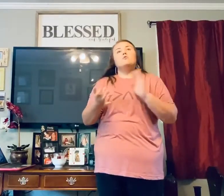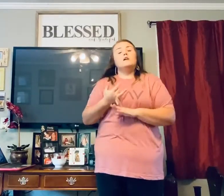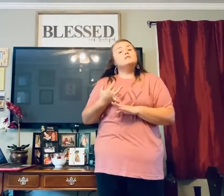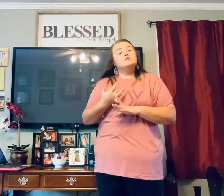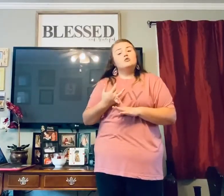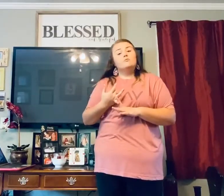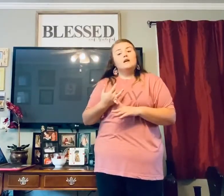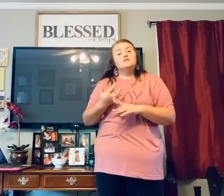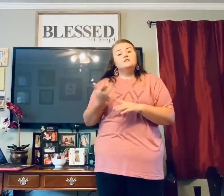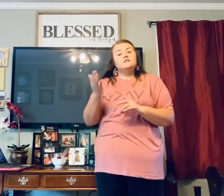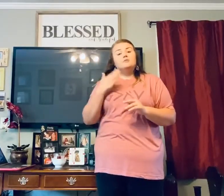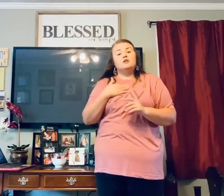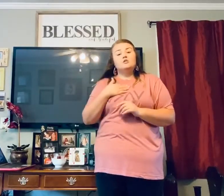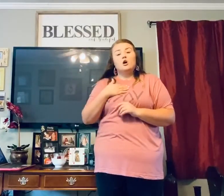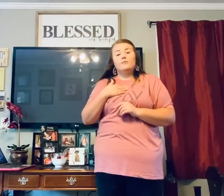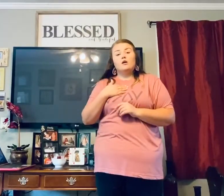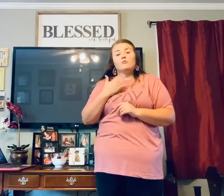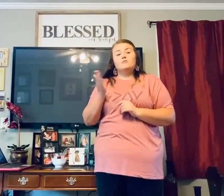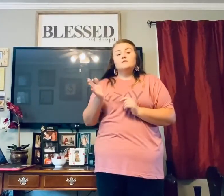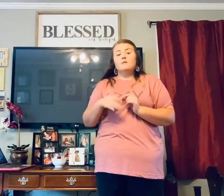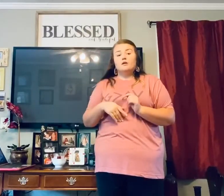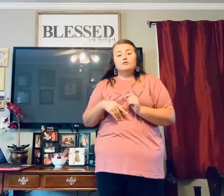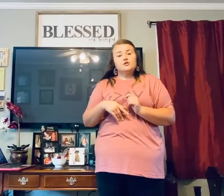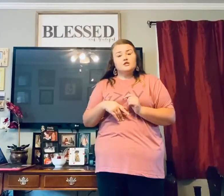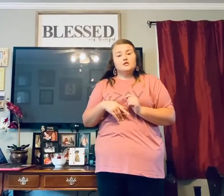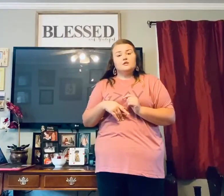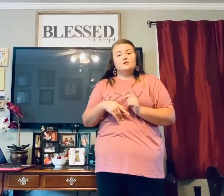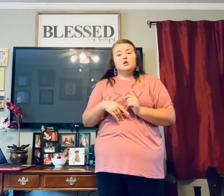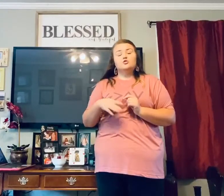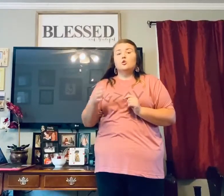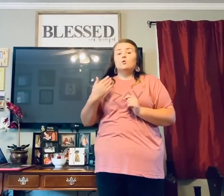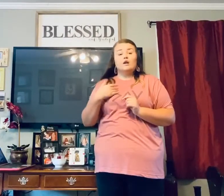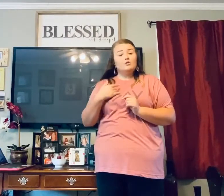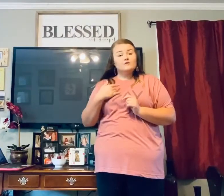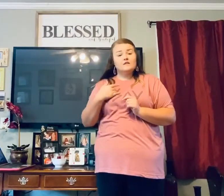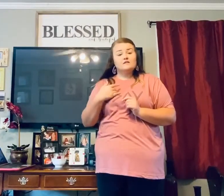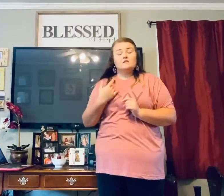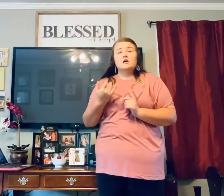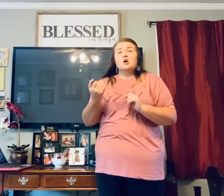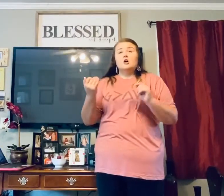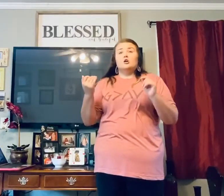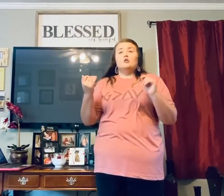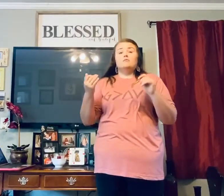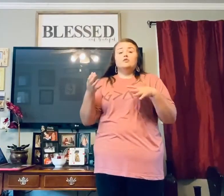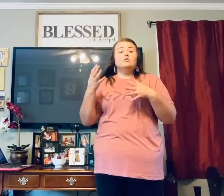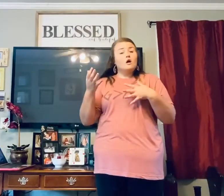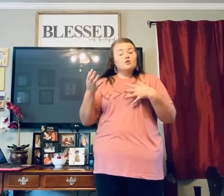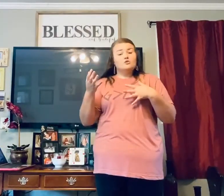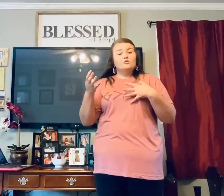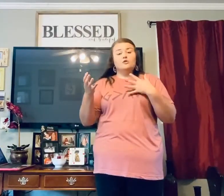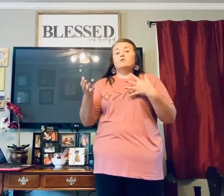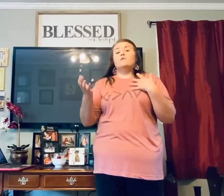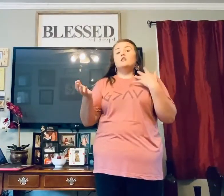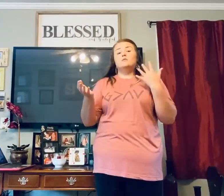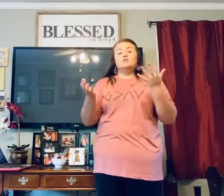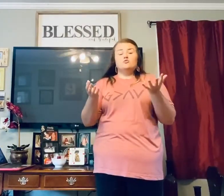Rett syndrome patients experience heart problems, malnutrition, scoliosis, neurological neurodevelopment